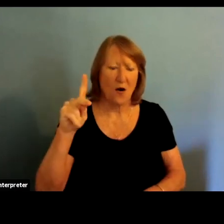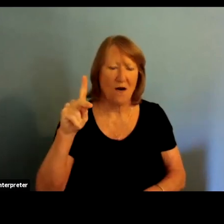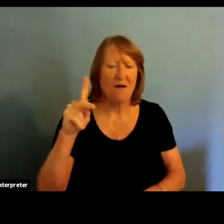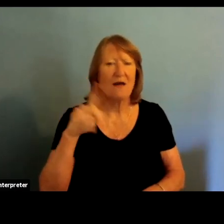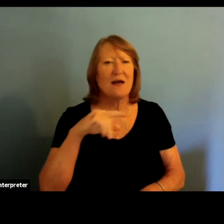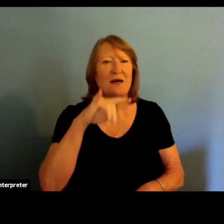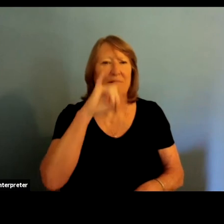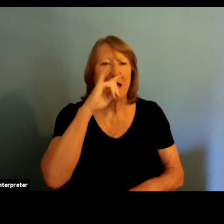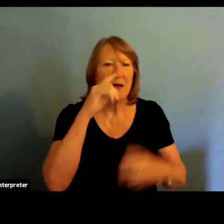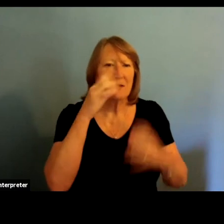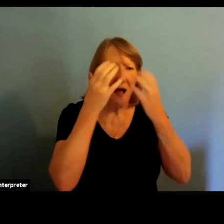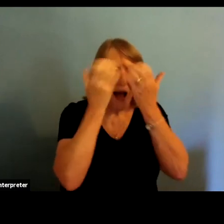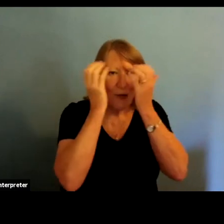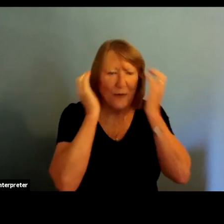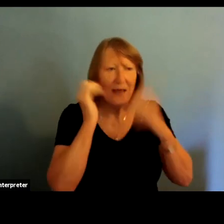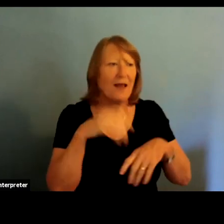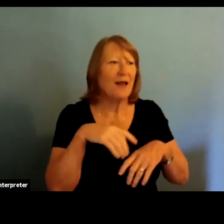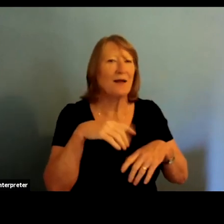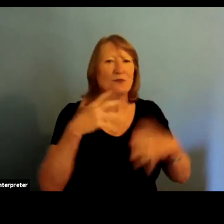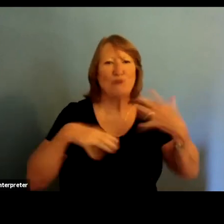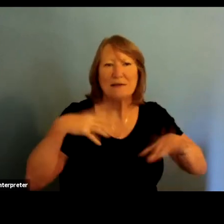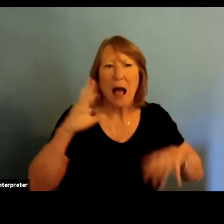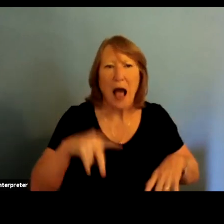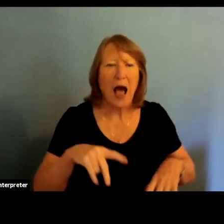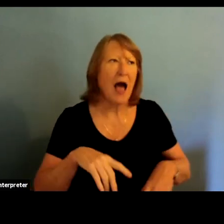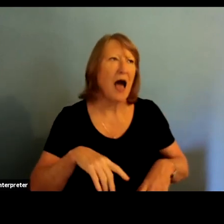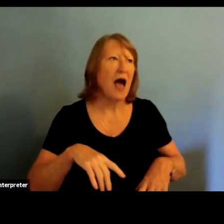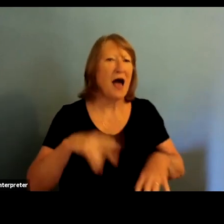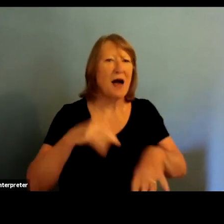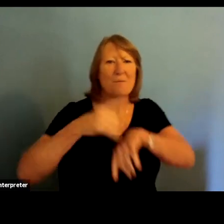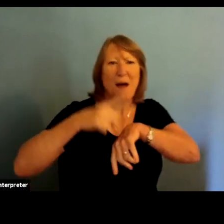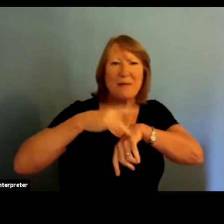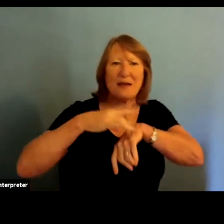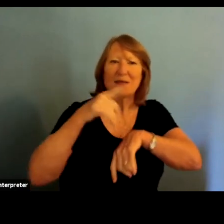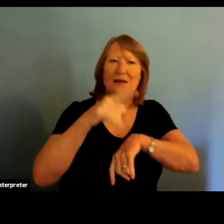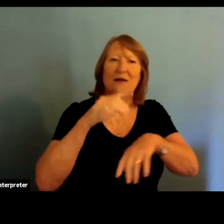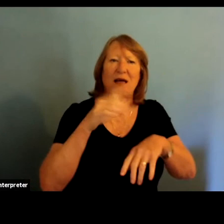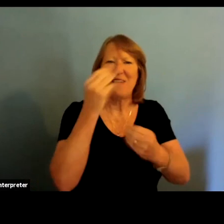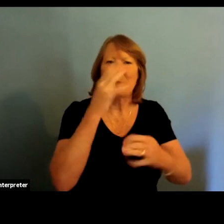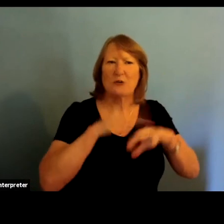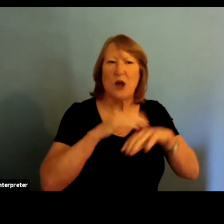slum and some pumpkin stuff. And so you can find that on our website as well.